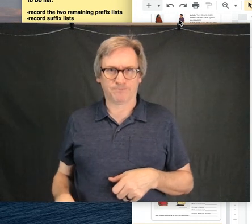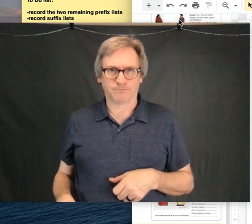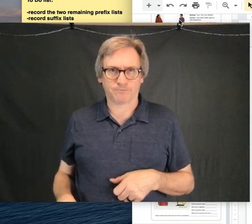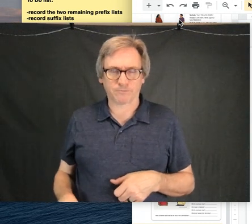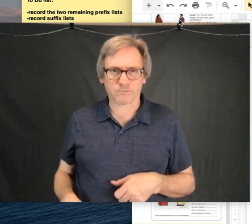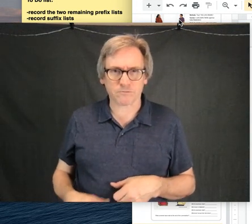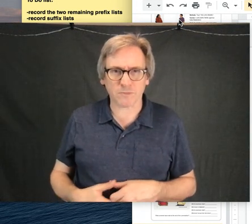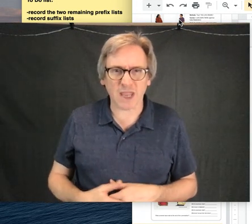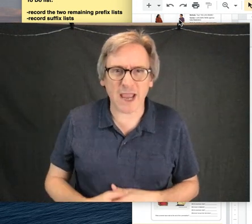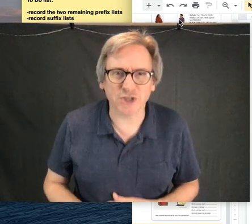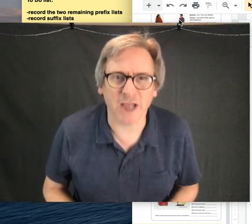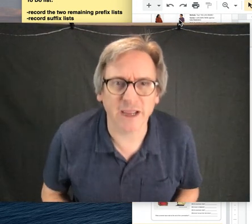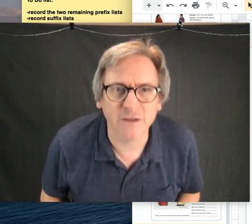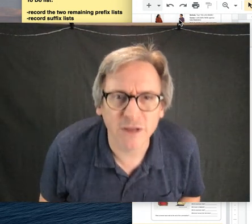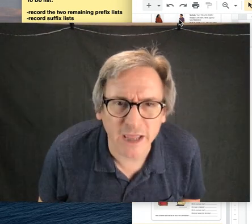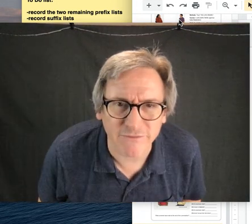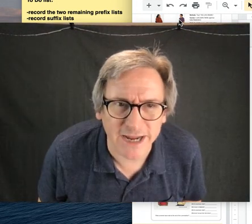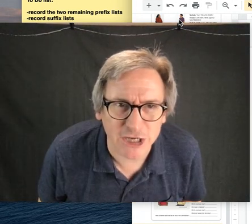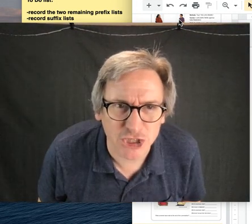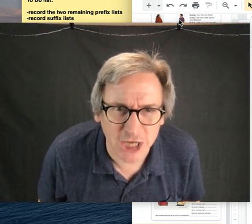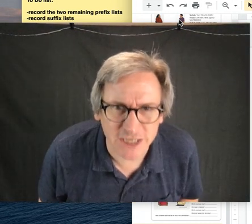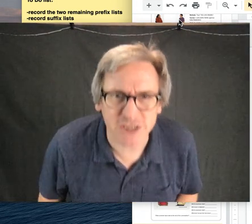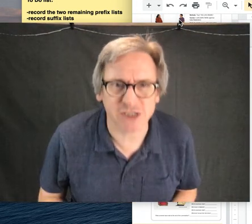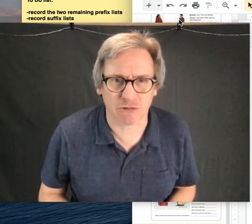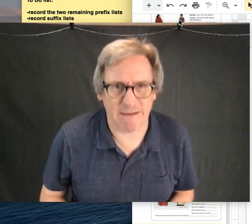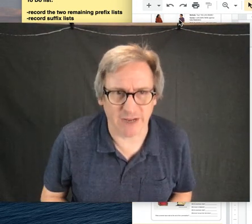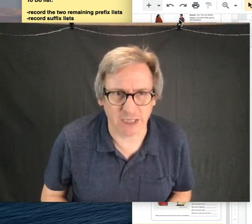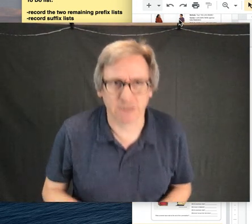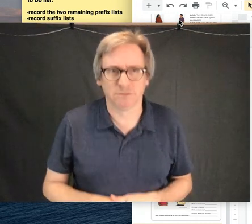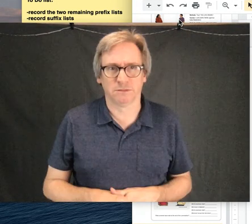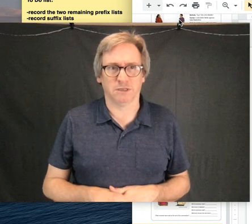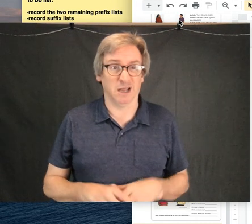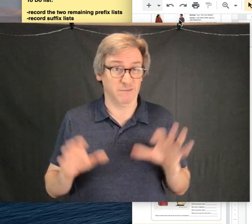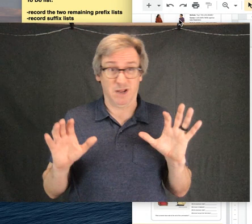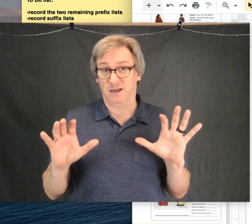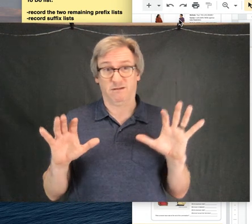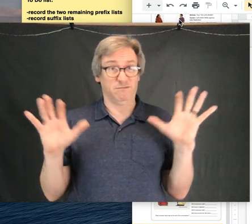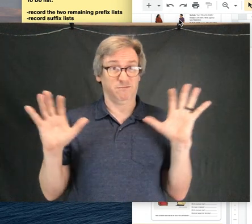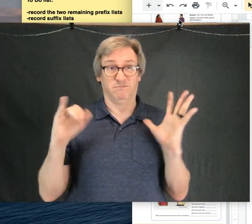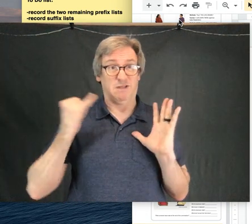to. Actually, if I could change this graphic,